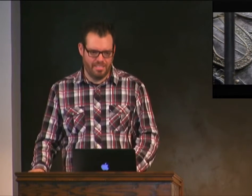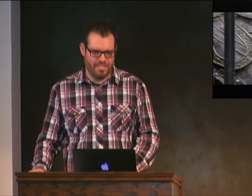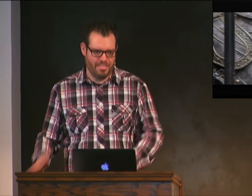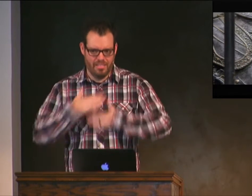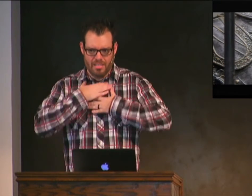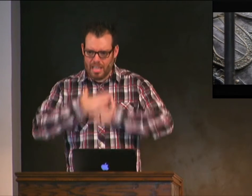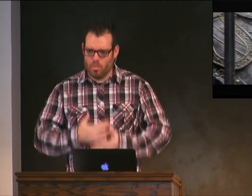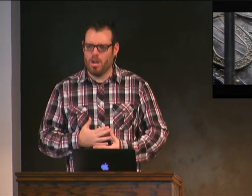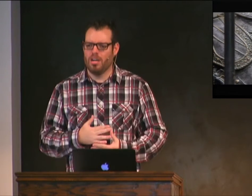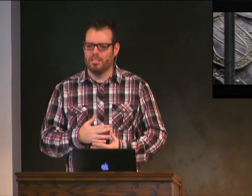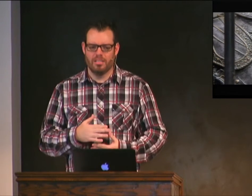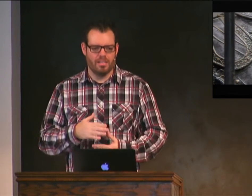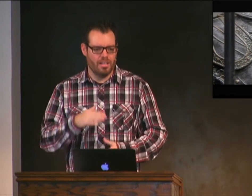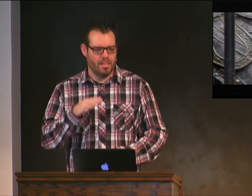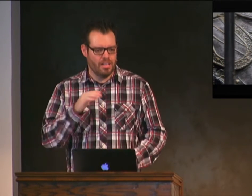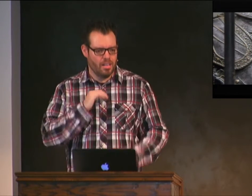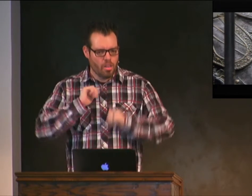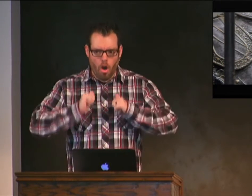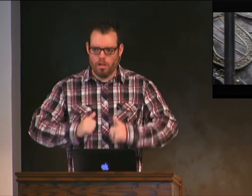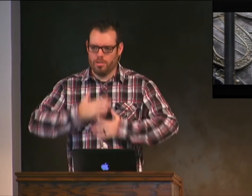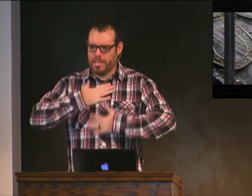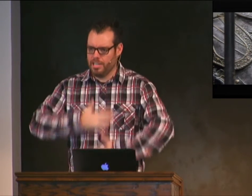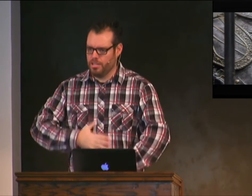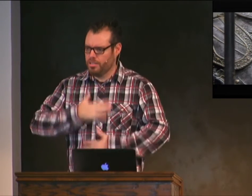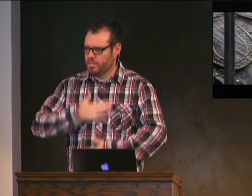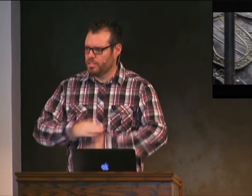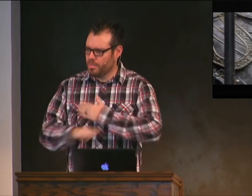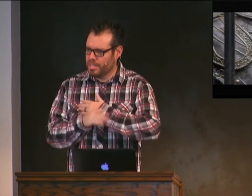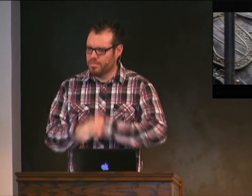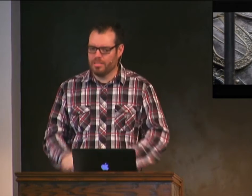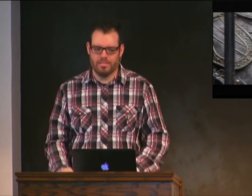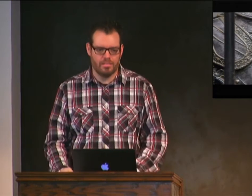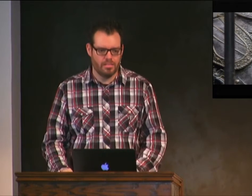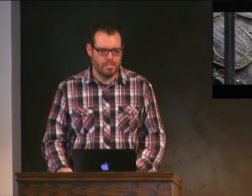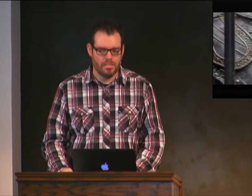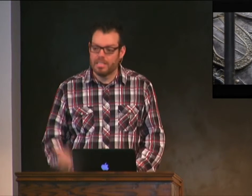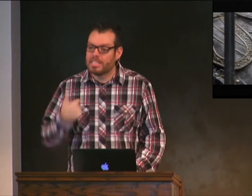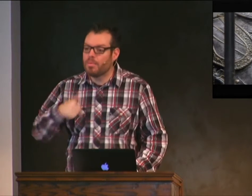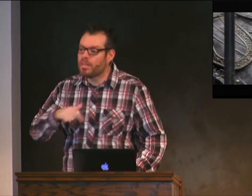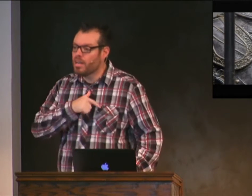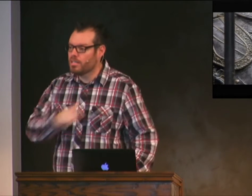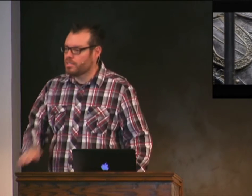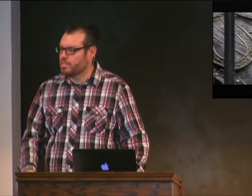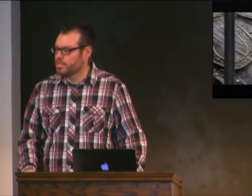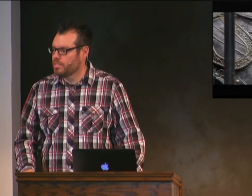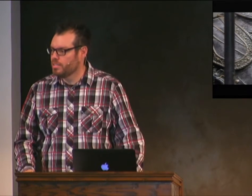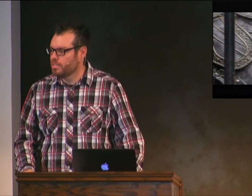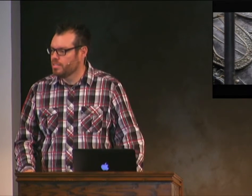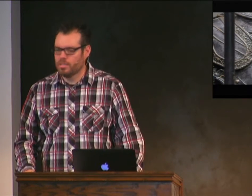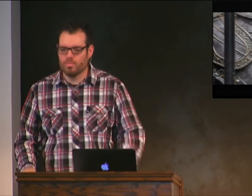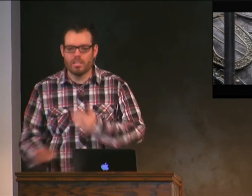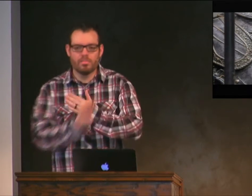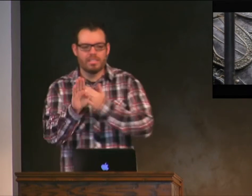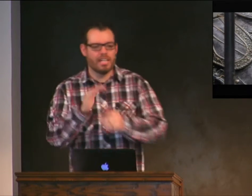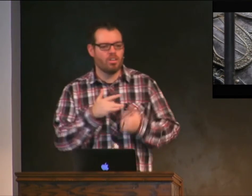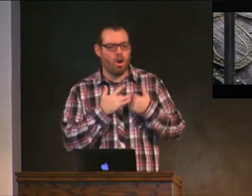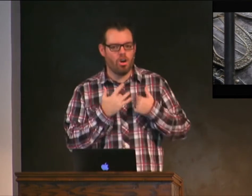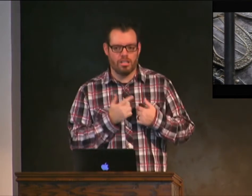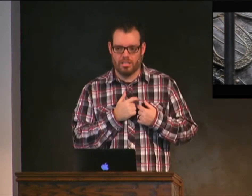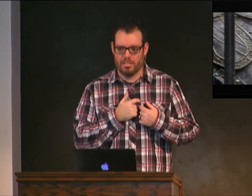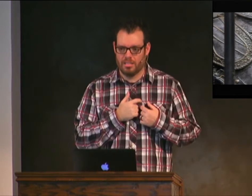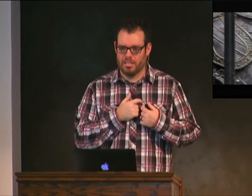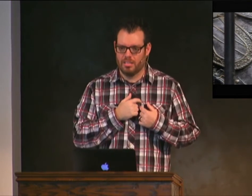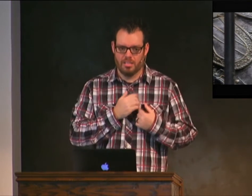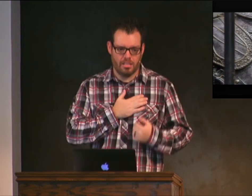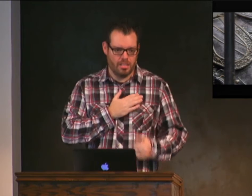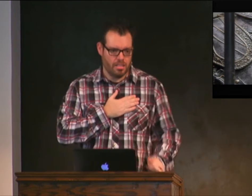Warriors, they wear the armor here to protect themselves. Same with us. We have to protect our